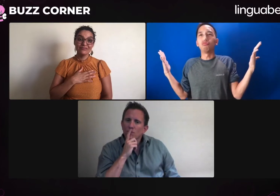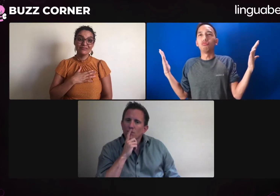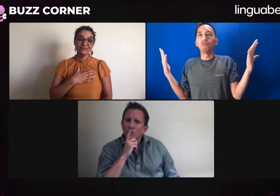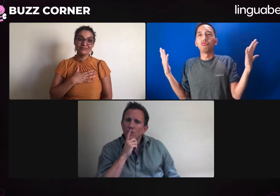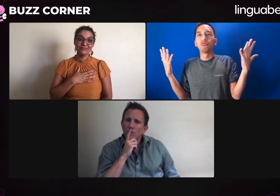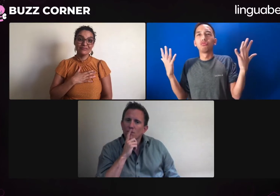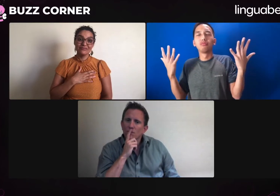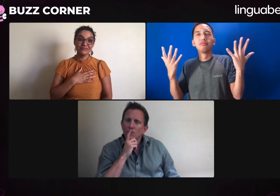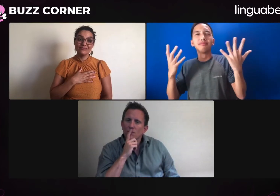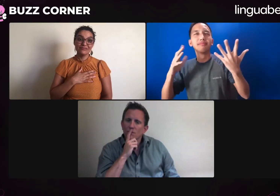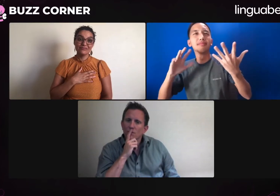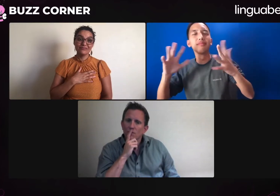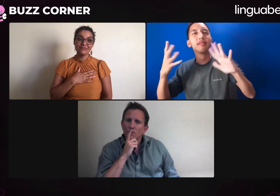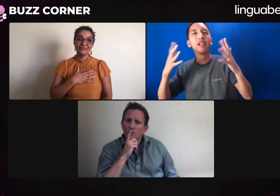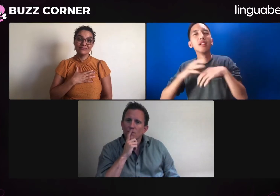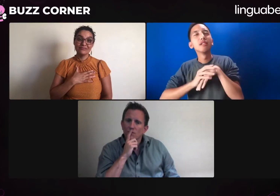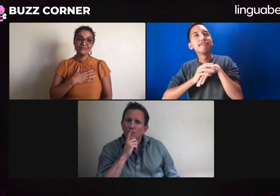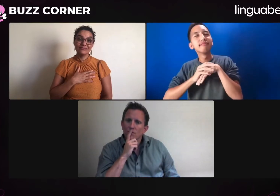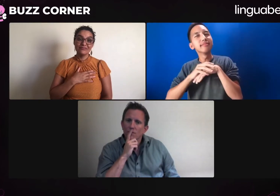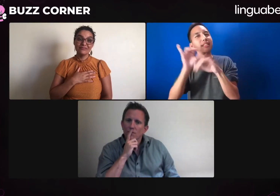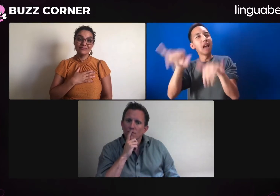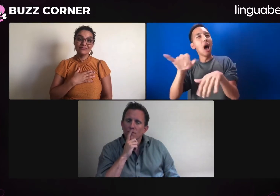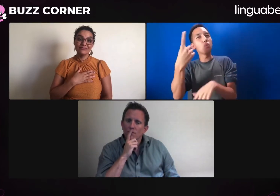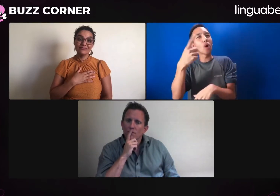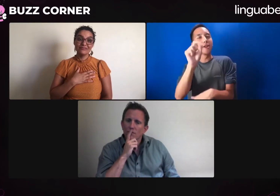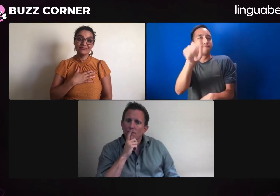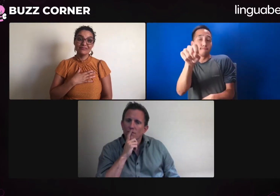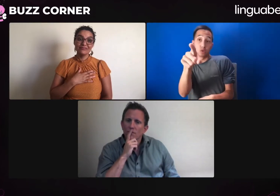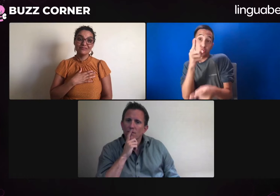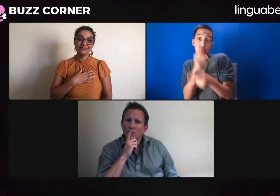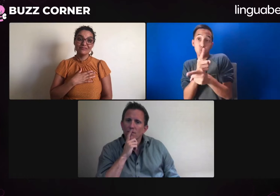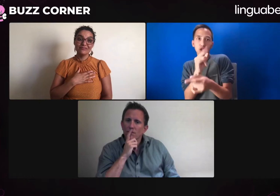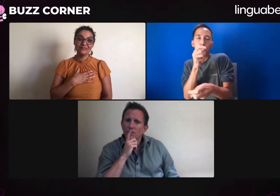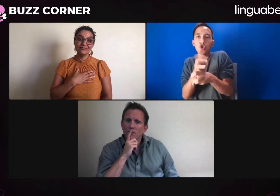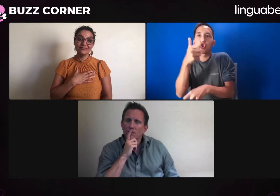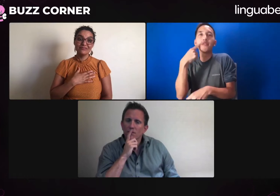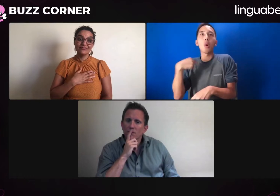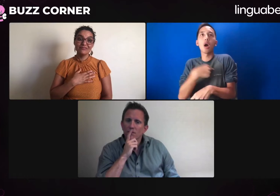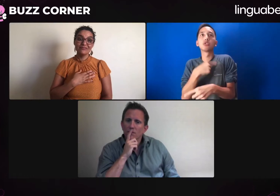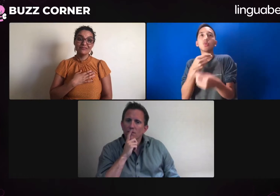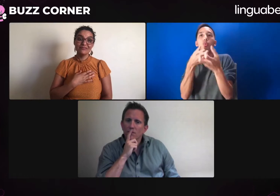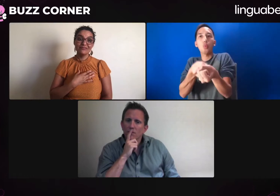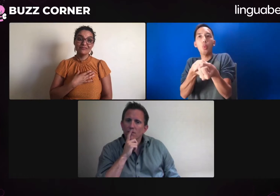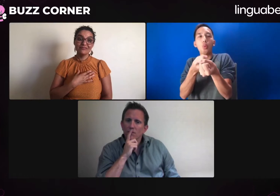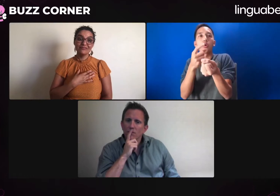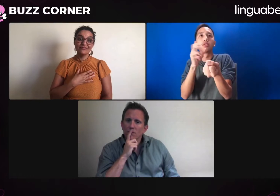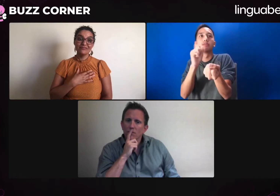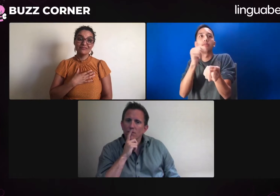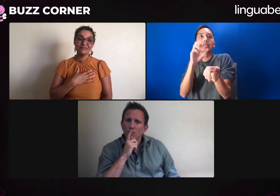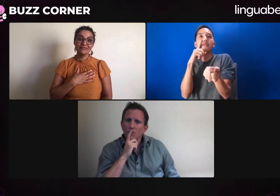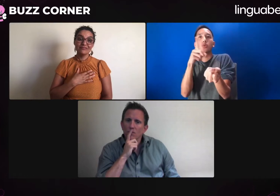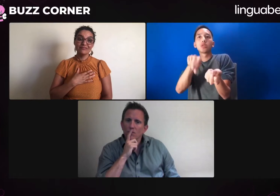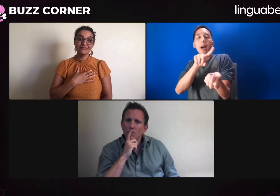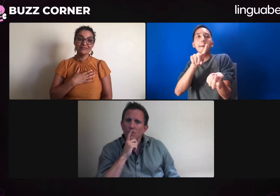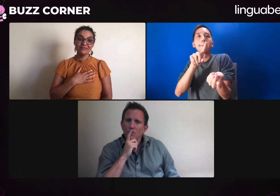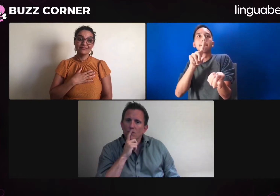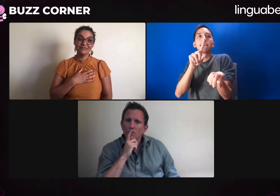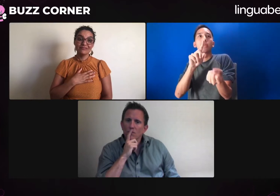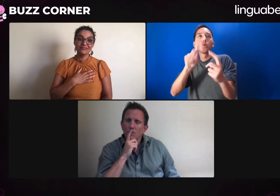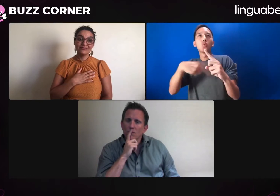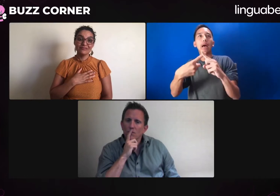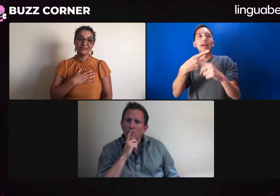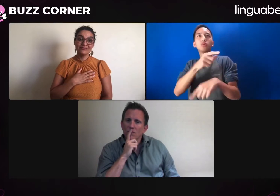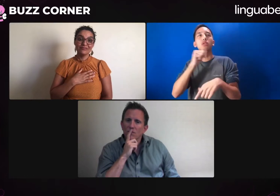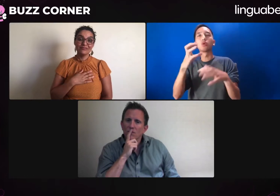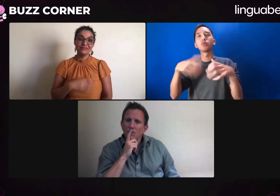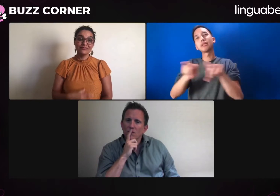oppression, but you can't just say, well, I'm not going to be involved. I'm going to stay right here in my lane. And that makes it really difficult for us to